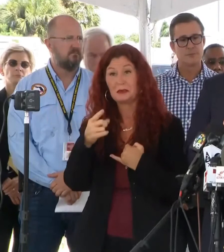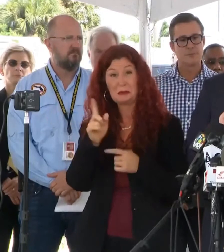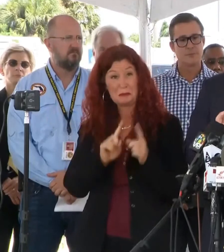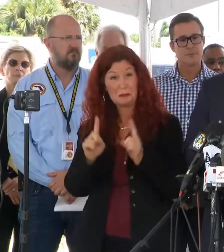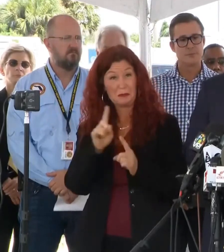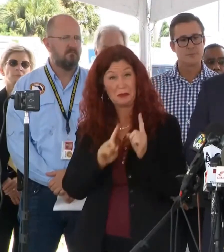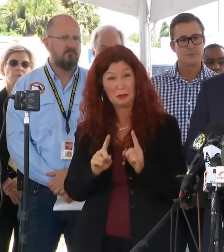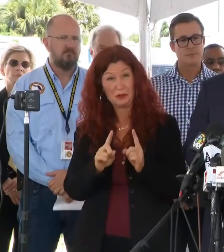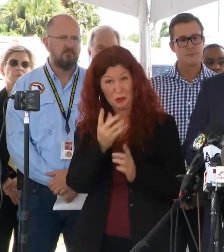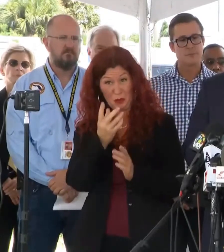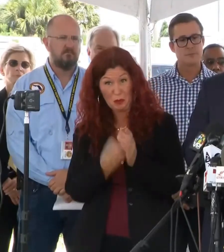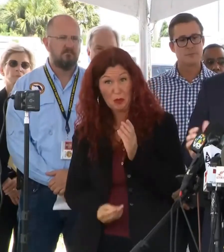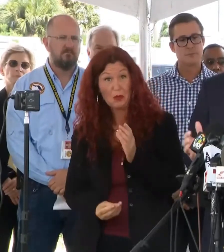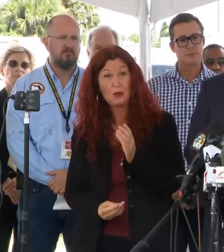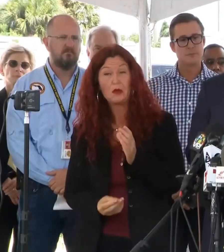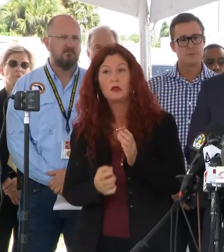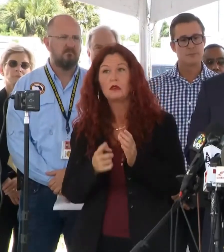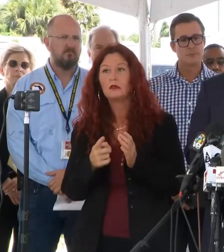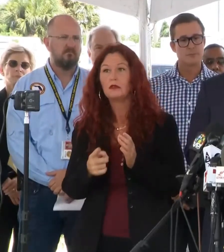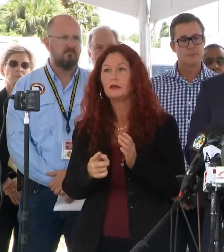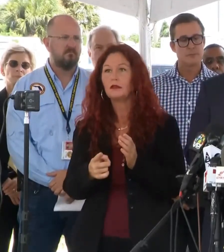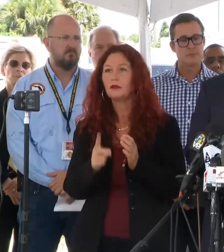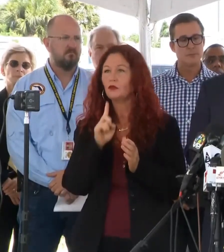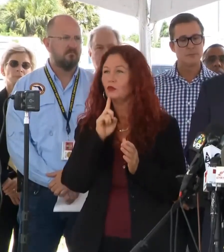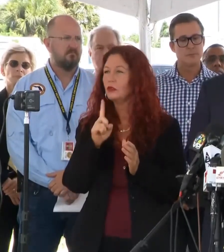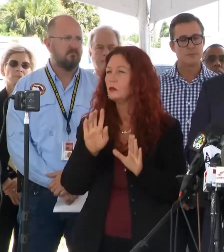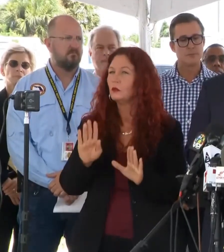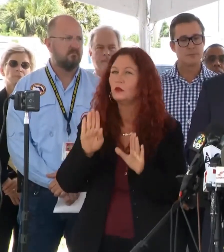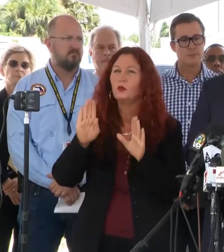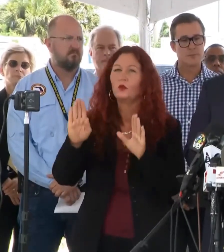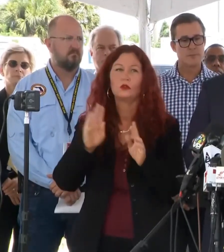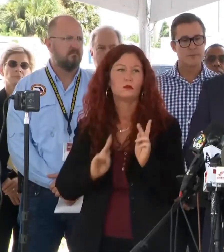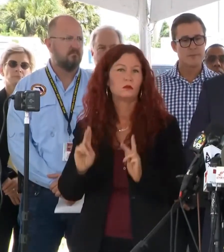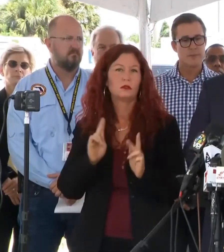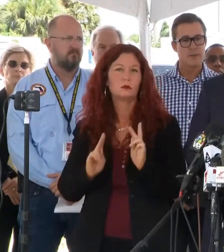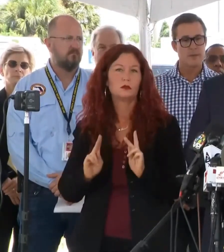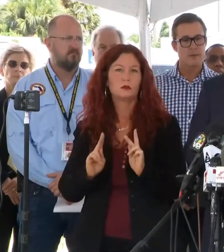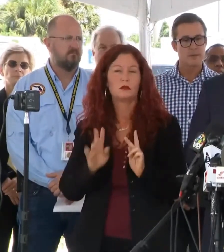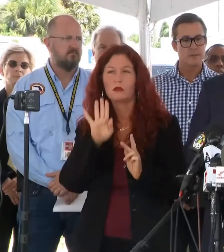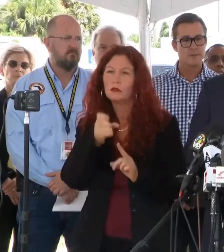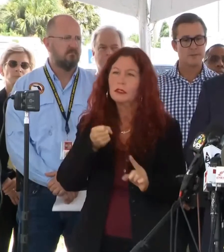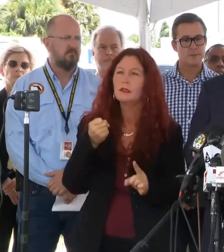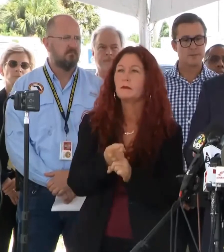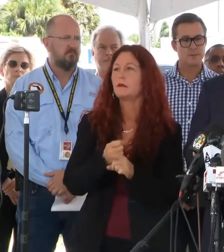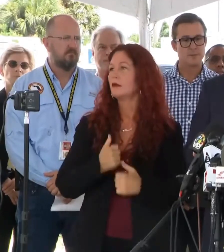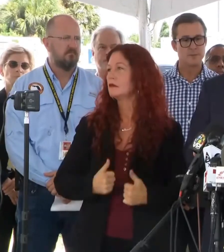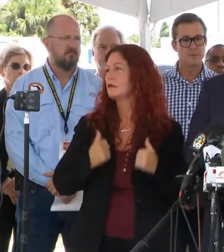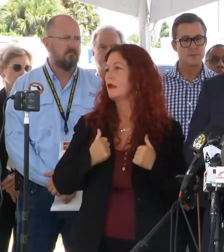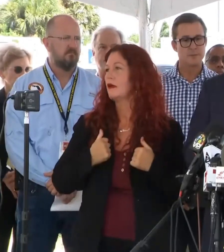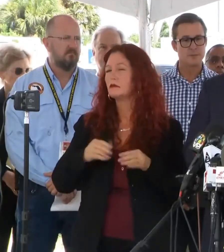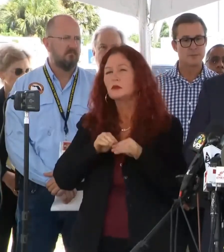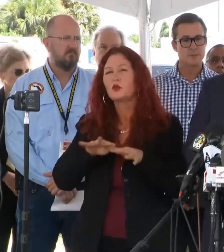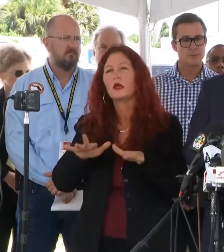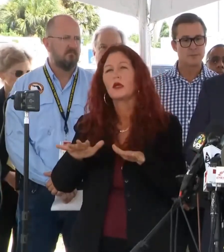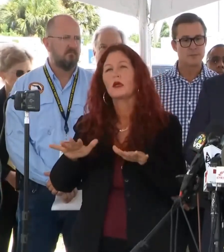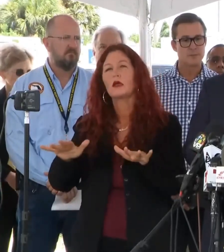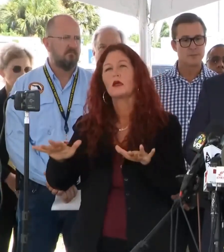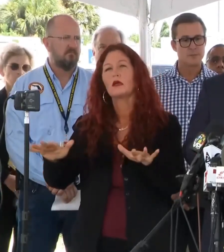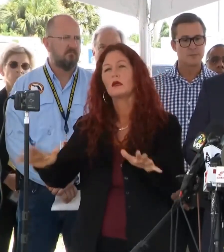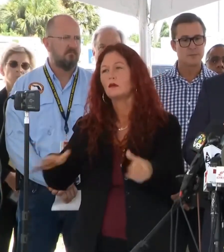all across this world, not just here in southern Florida and not just throughout the whole state of Florida.